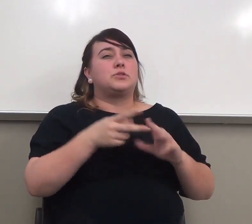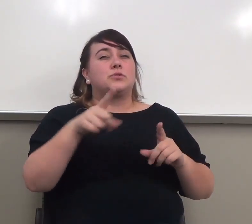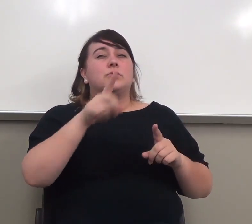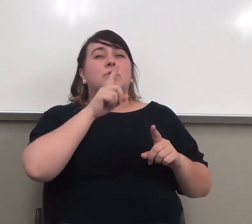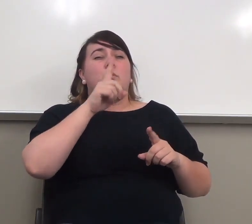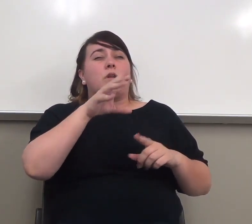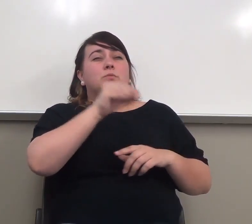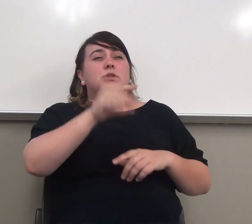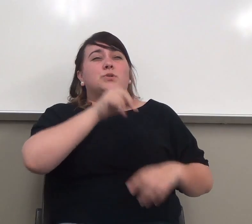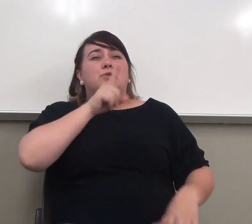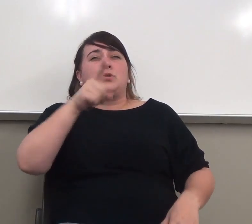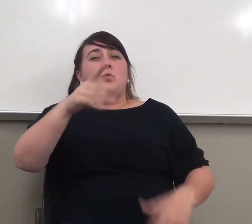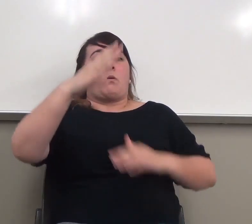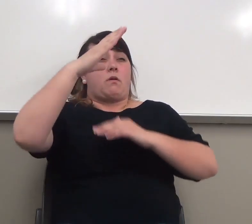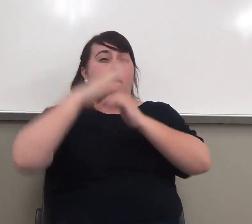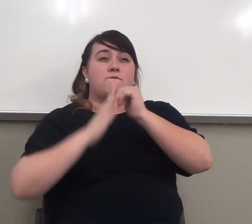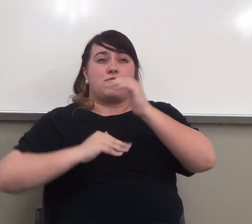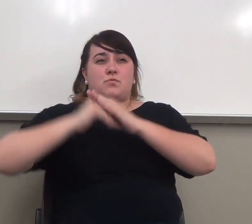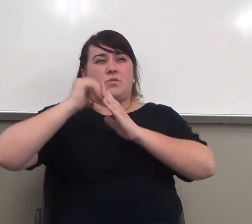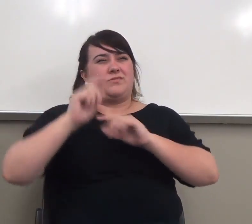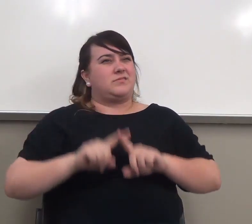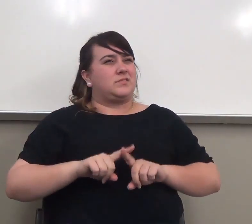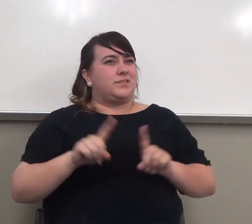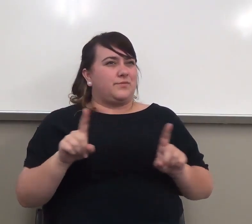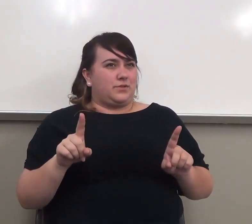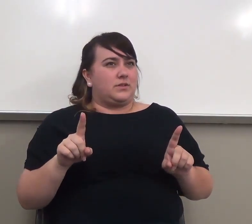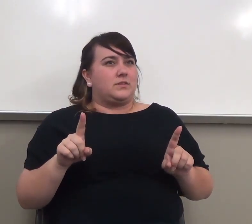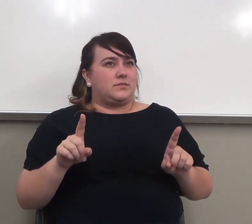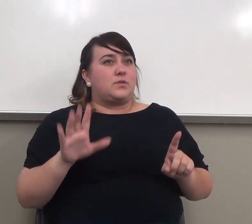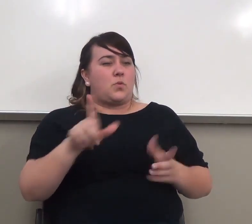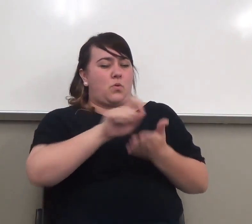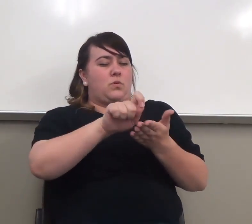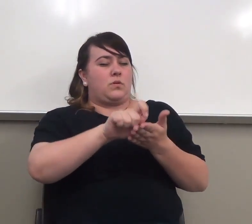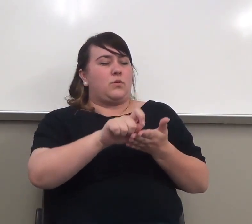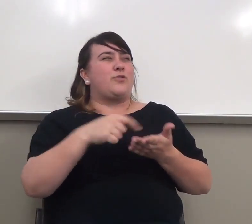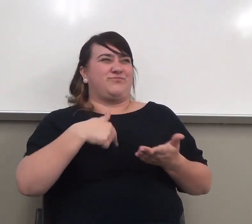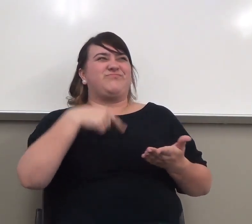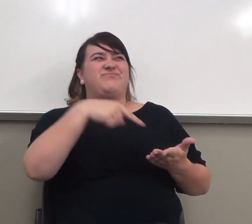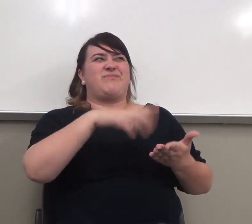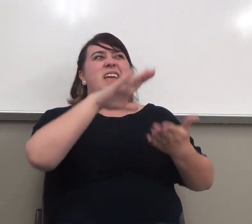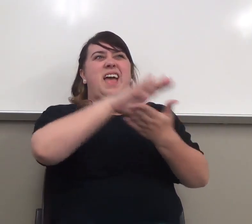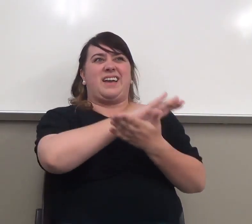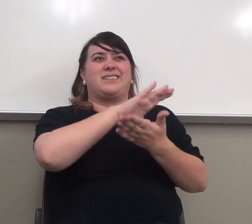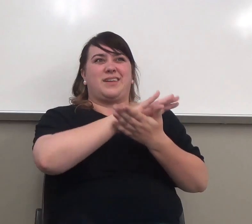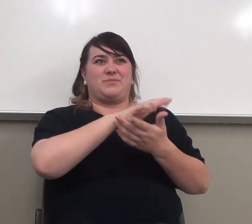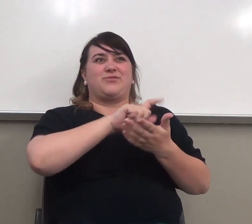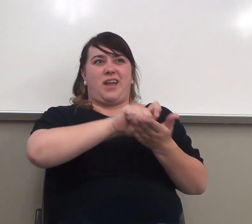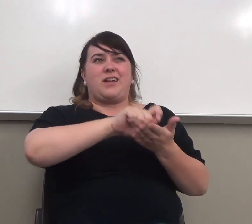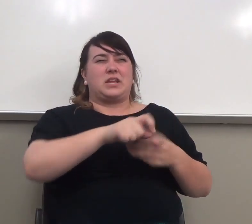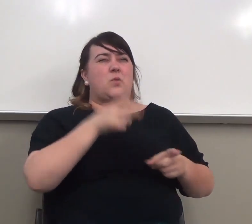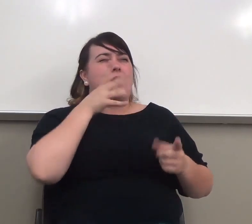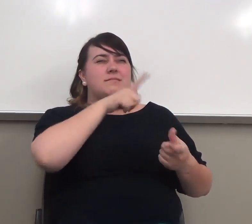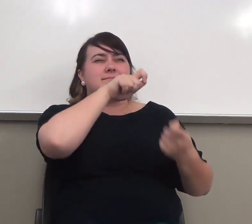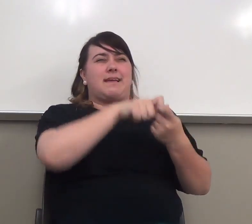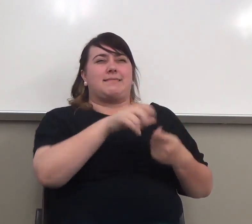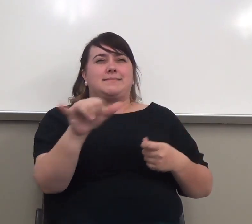college class, that's what we need to talk about. And that's why I say that, I'm not saying nobody in here knows how to take notes, but what I'm